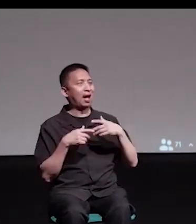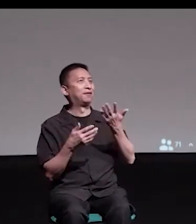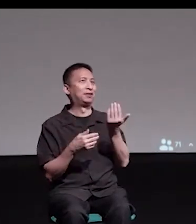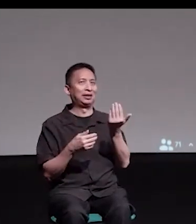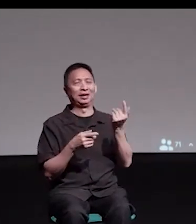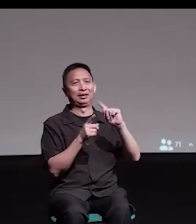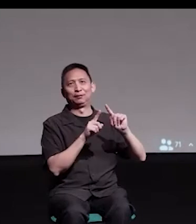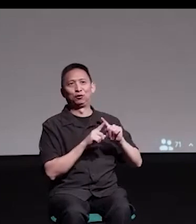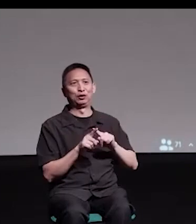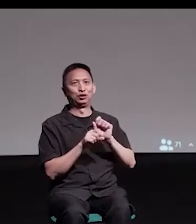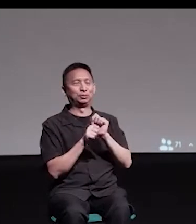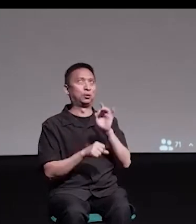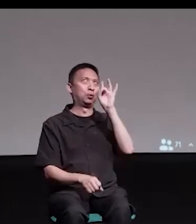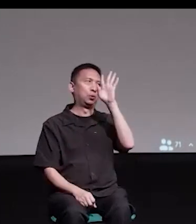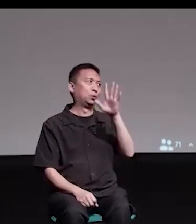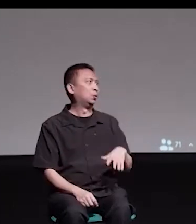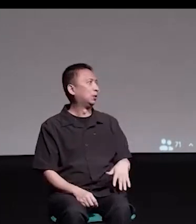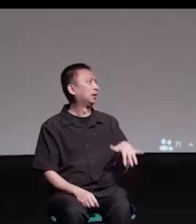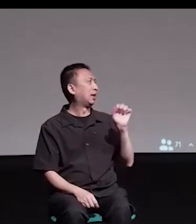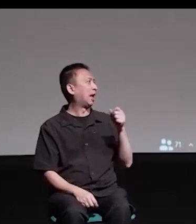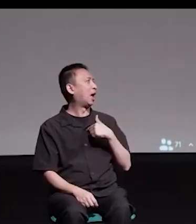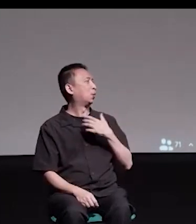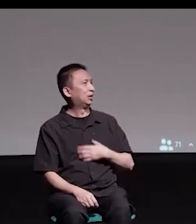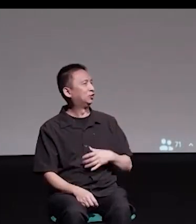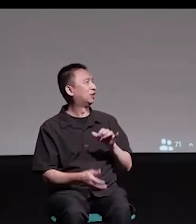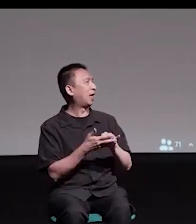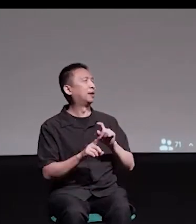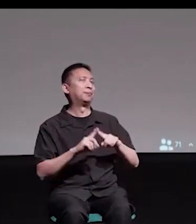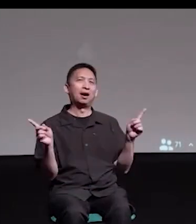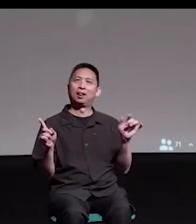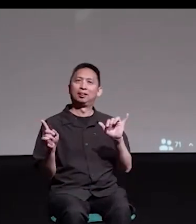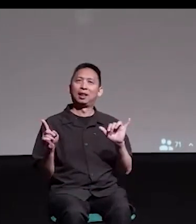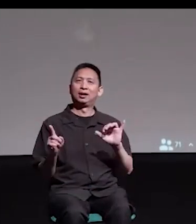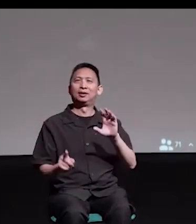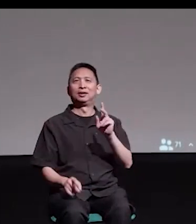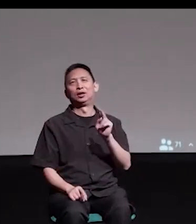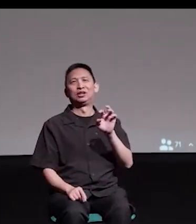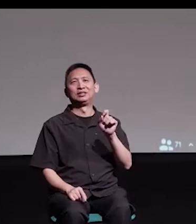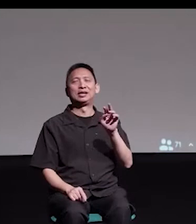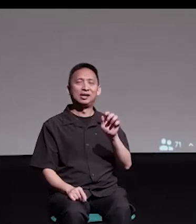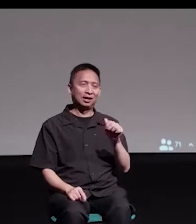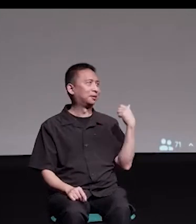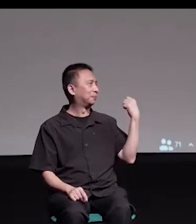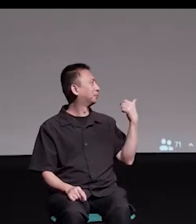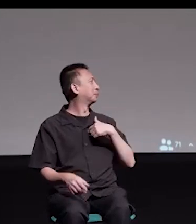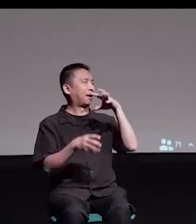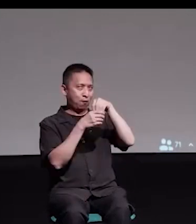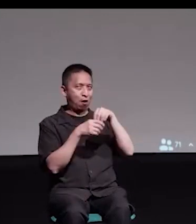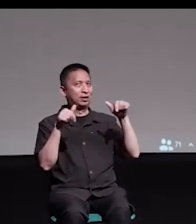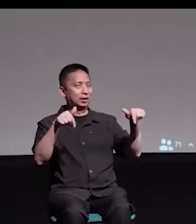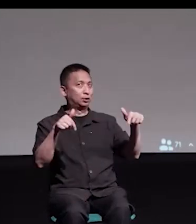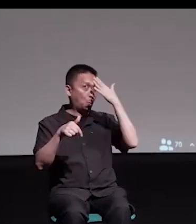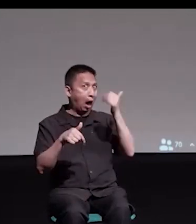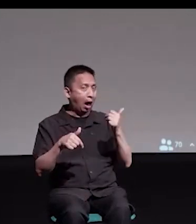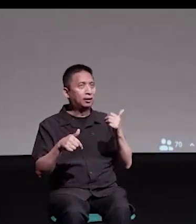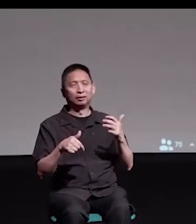my God, I only wish, yeah, like Kristina, I went into this because of the